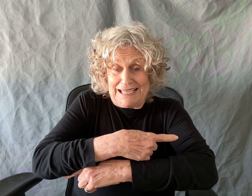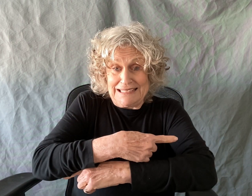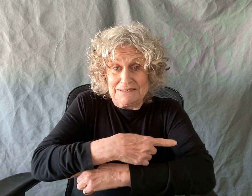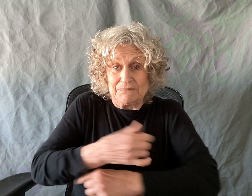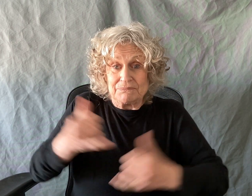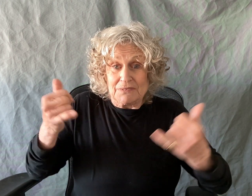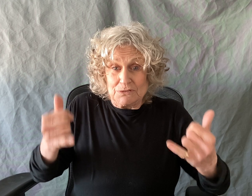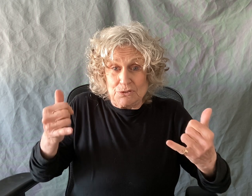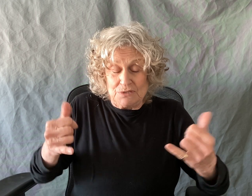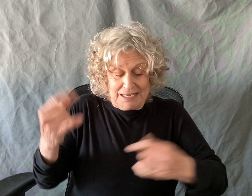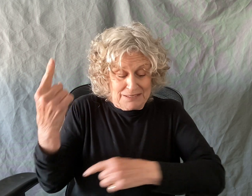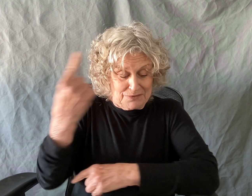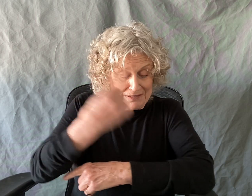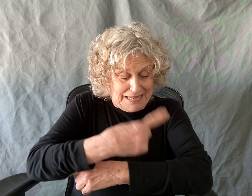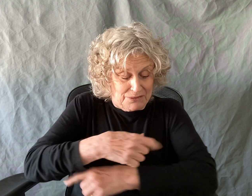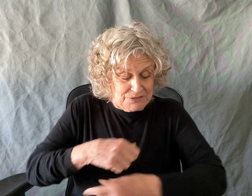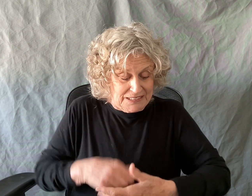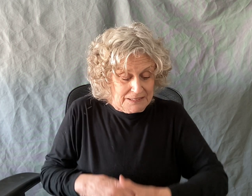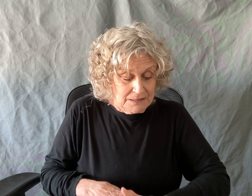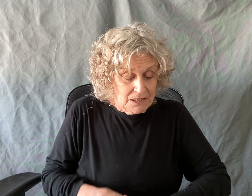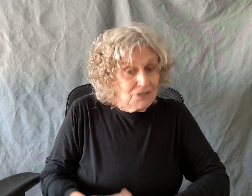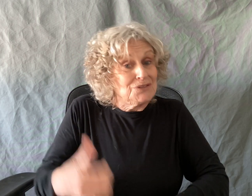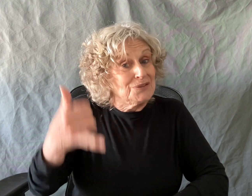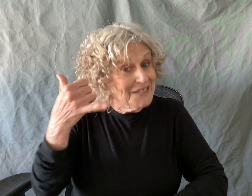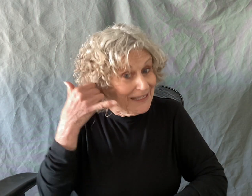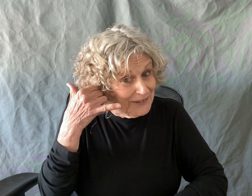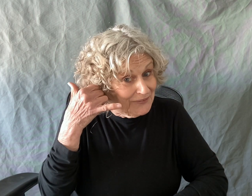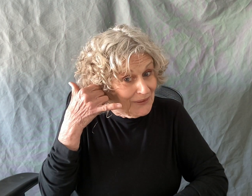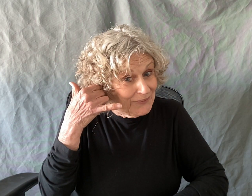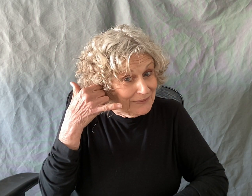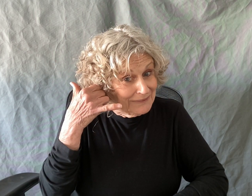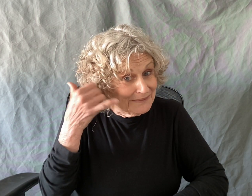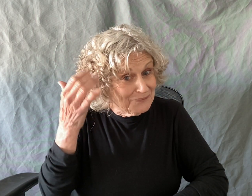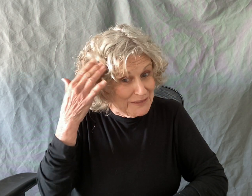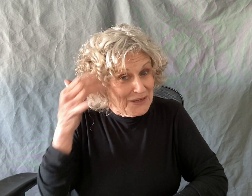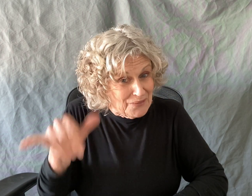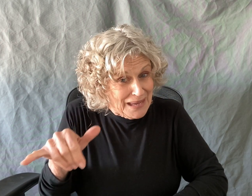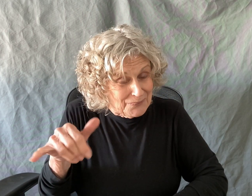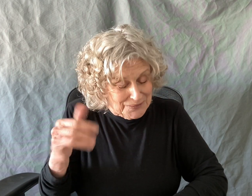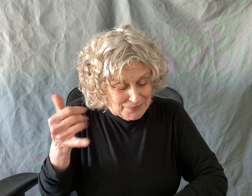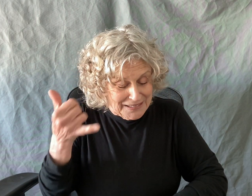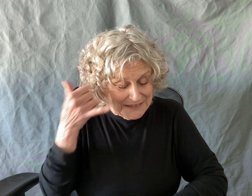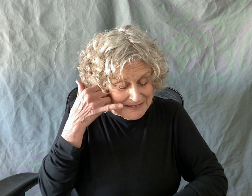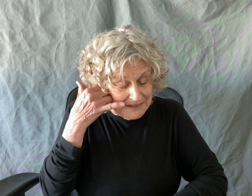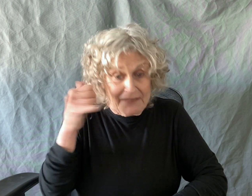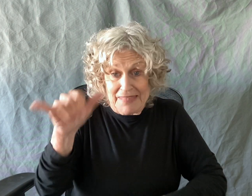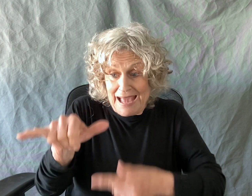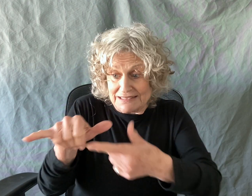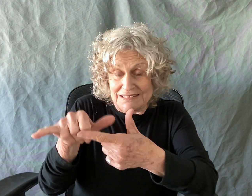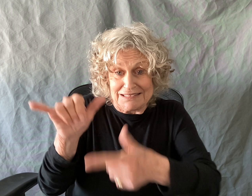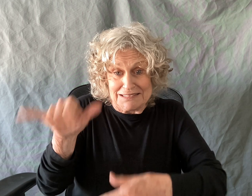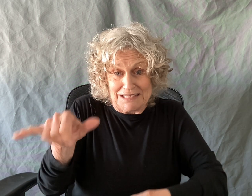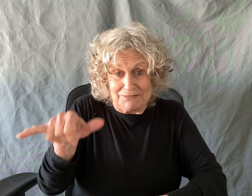day. Today or the now day. To telephone. We know that one, right? And that, see, that's a sign for